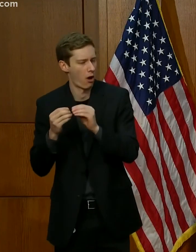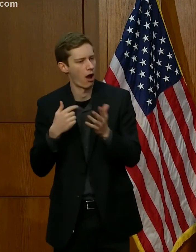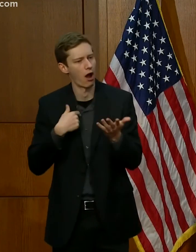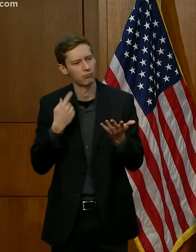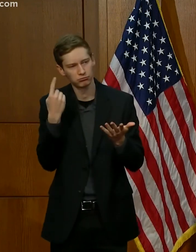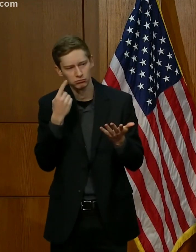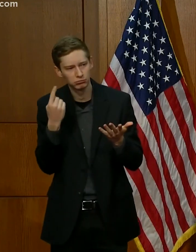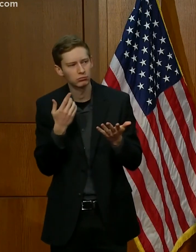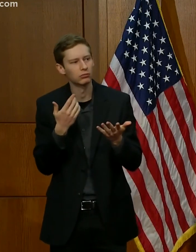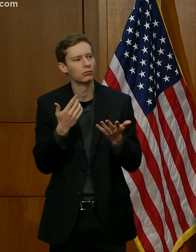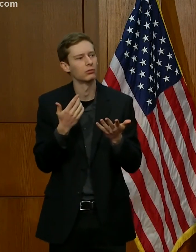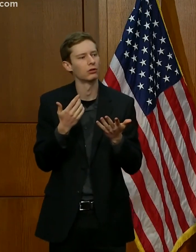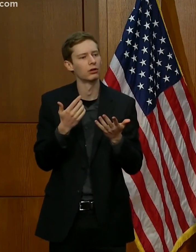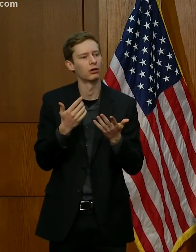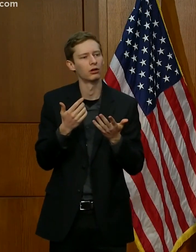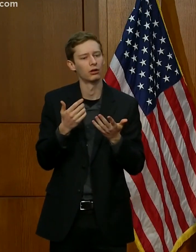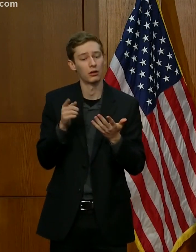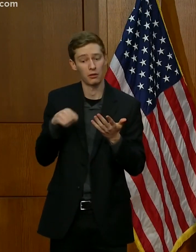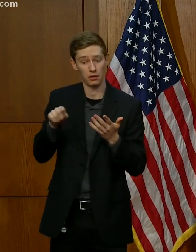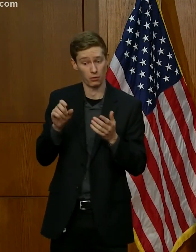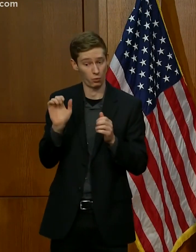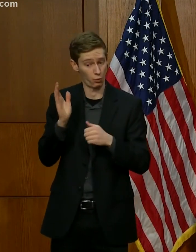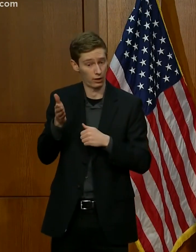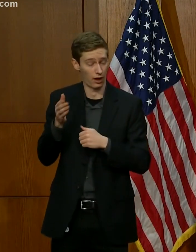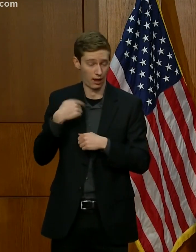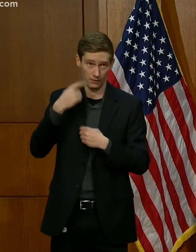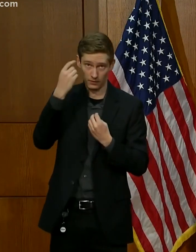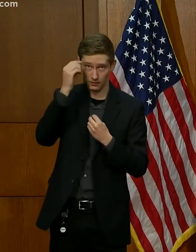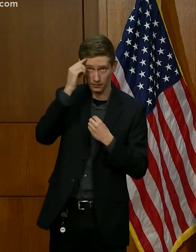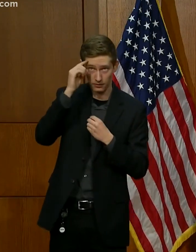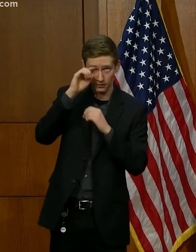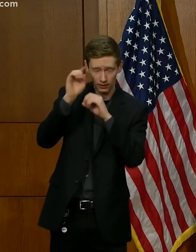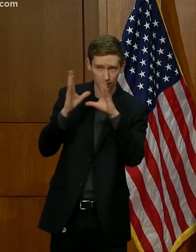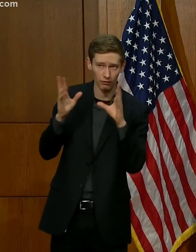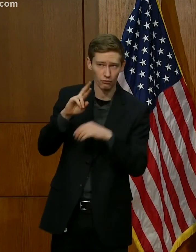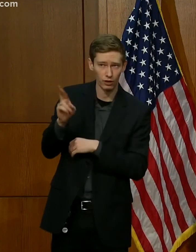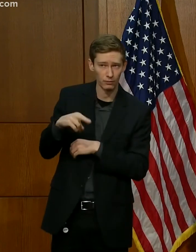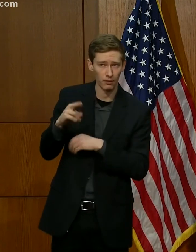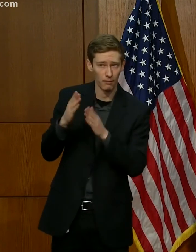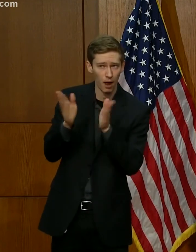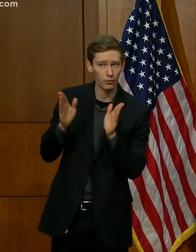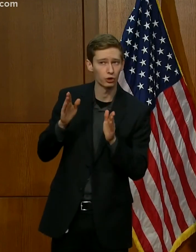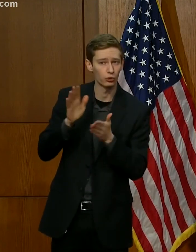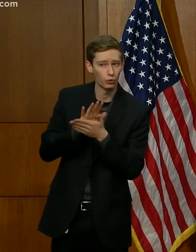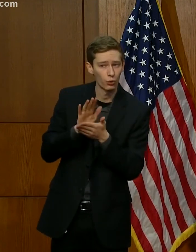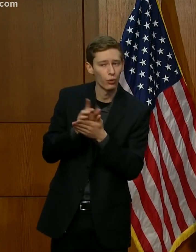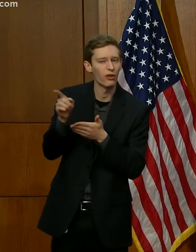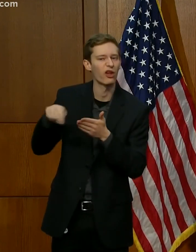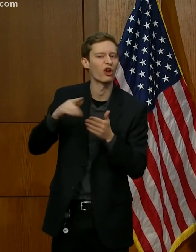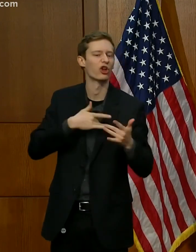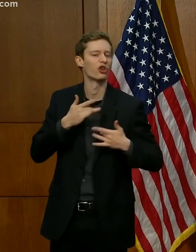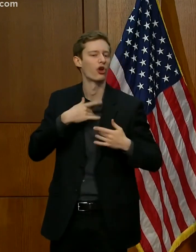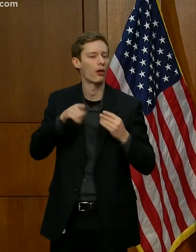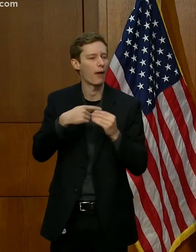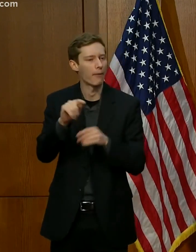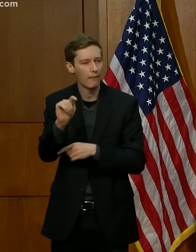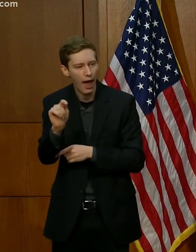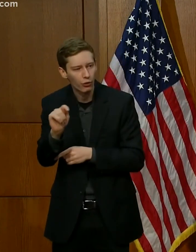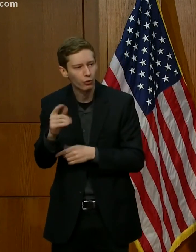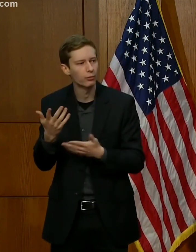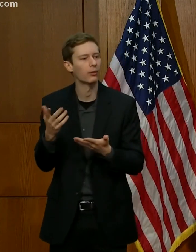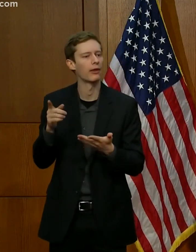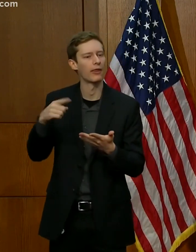their school districts can keep them safe? I'm thinking of Richmond Public Schools, where parents have been really concerned about the condition of bathrooms and for the most part